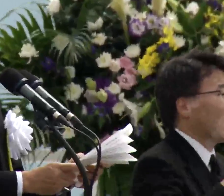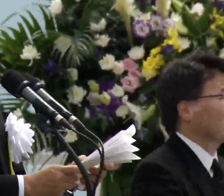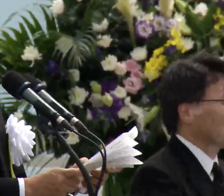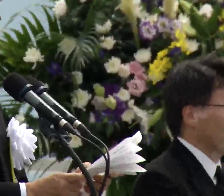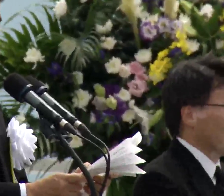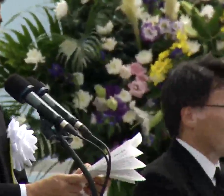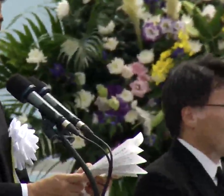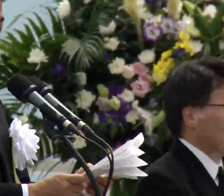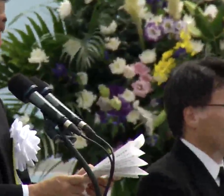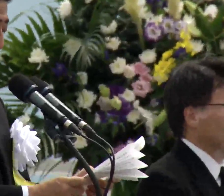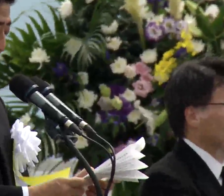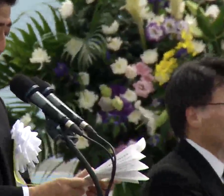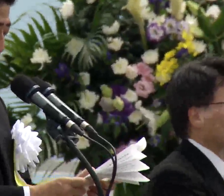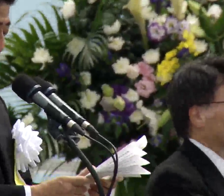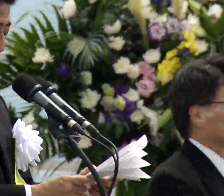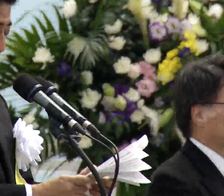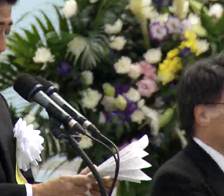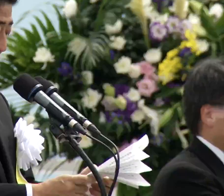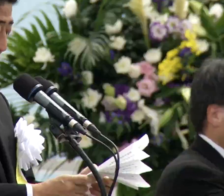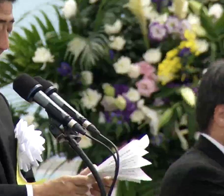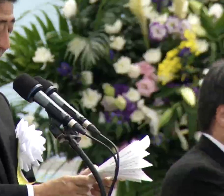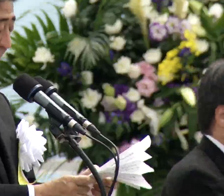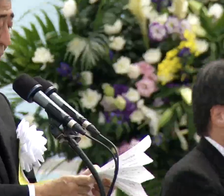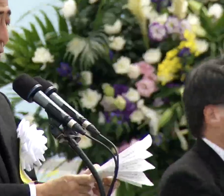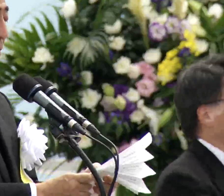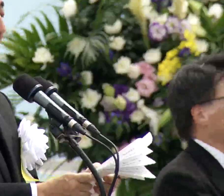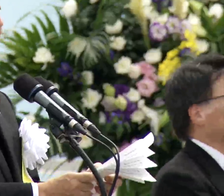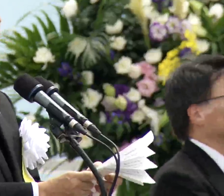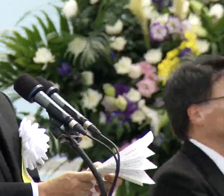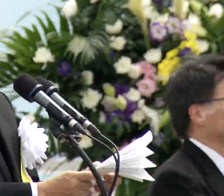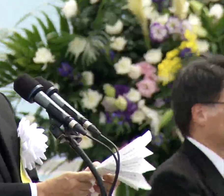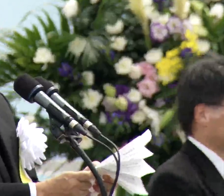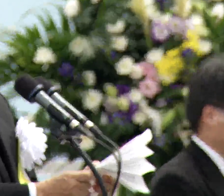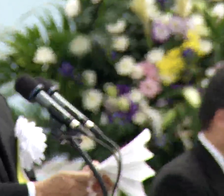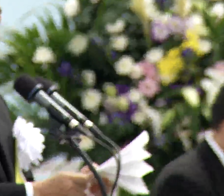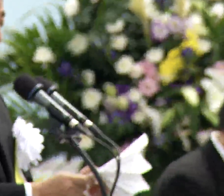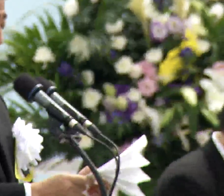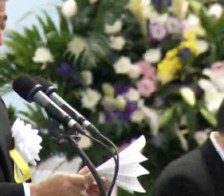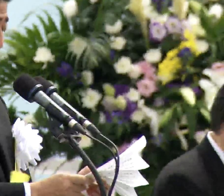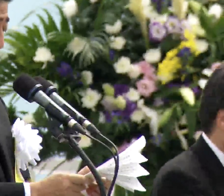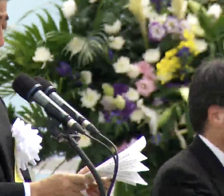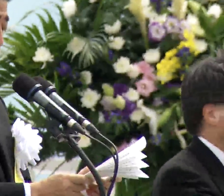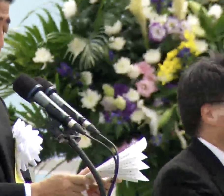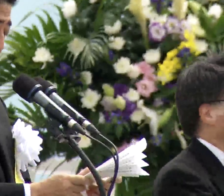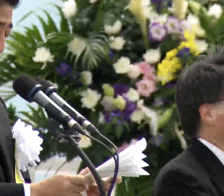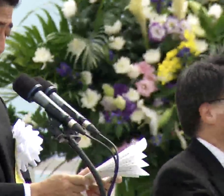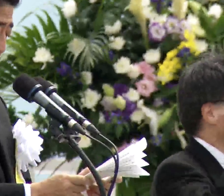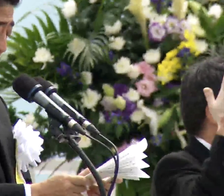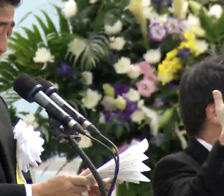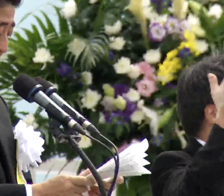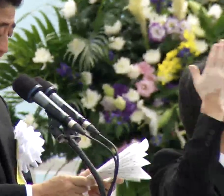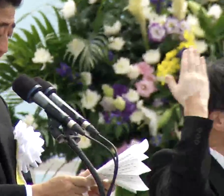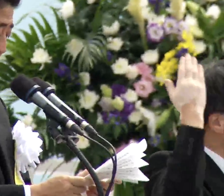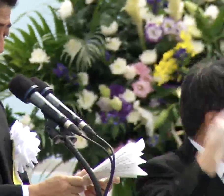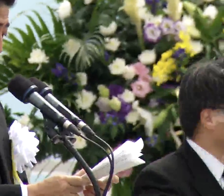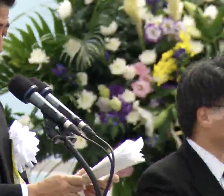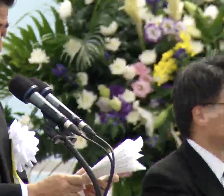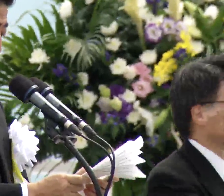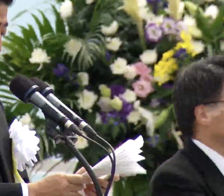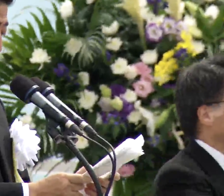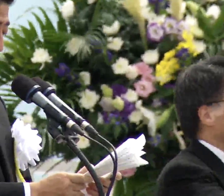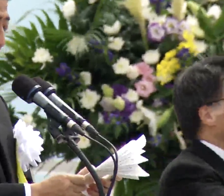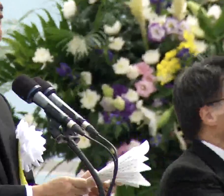This is the day not only to honor the memories of the victims, but also to express our